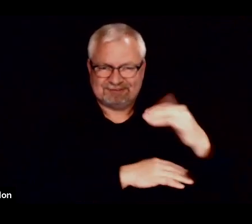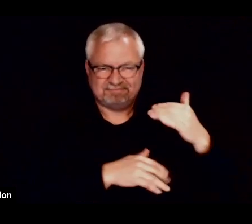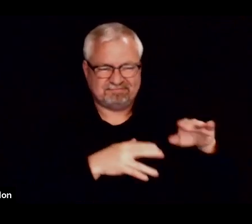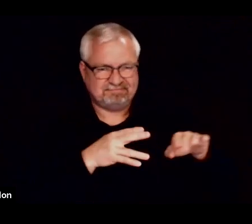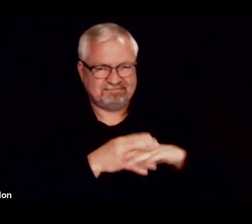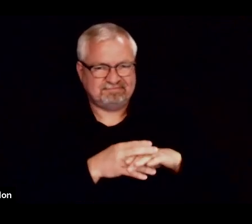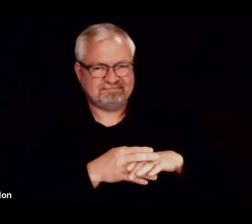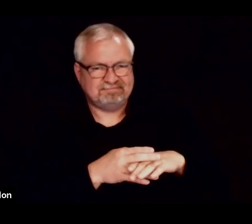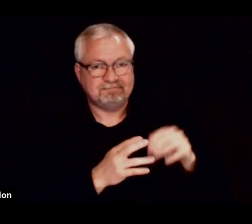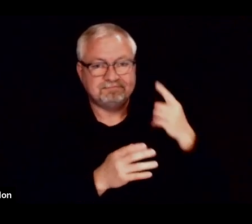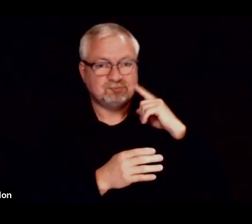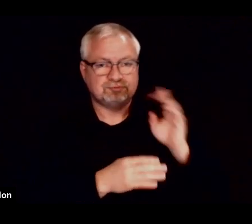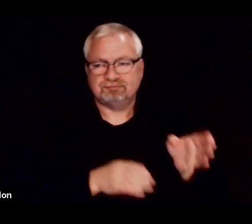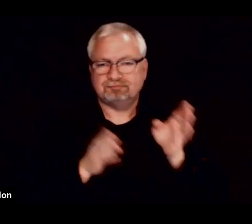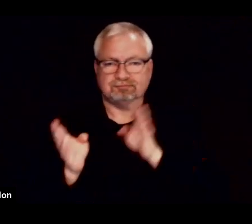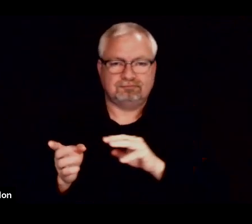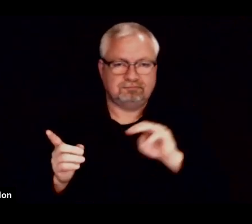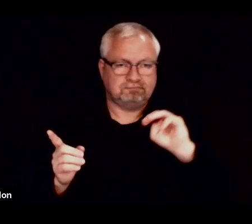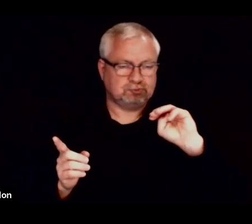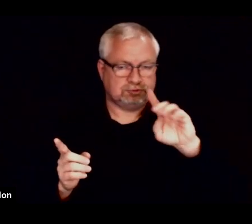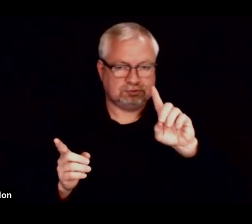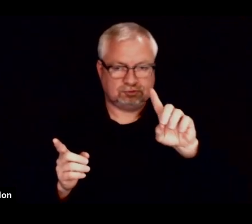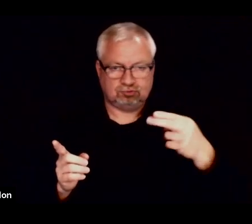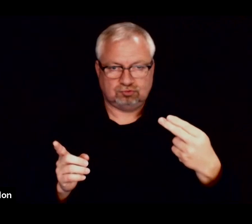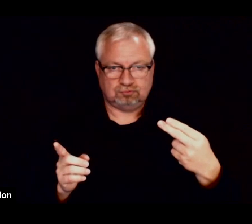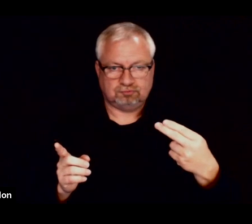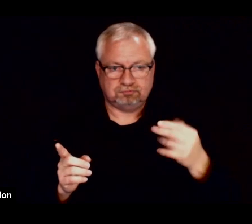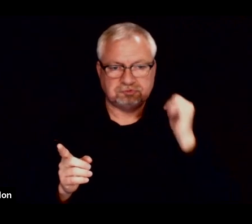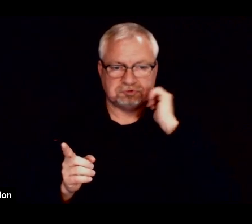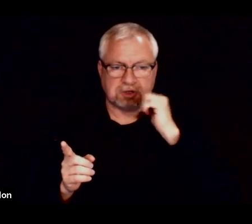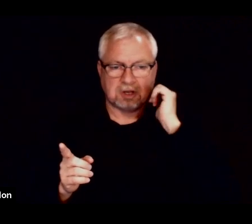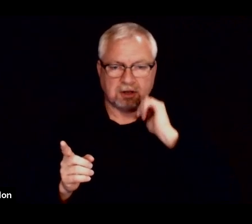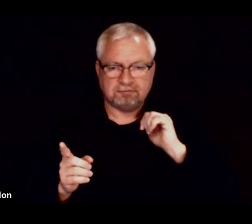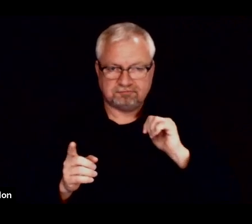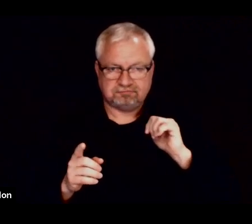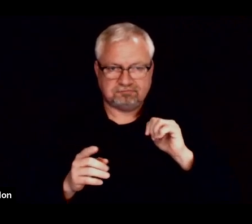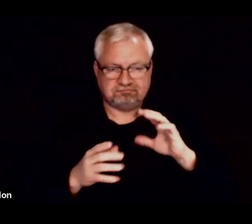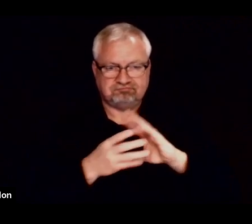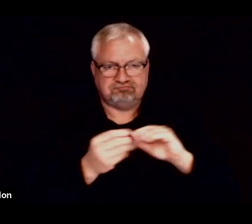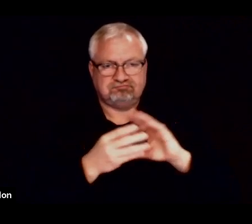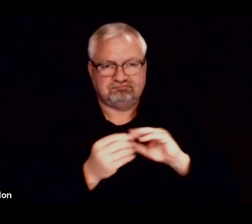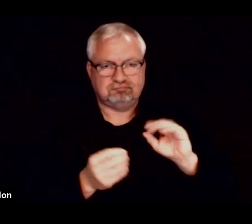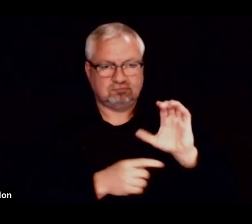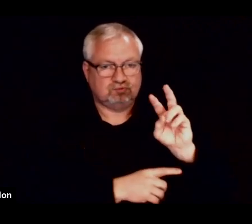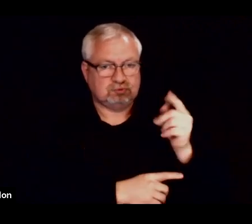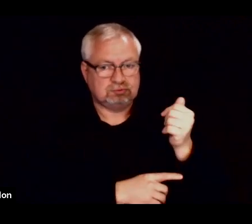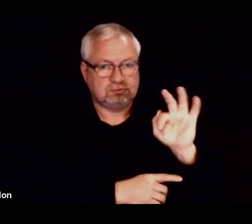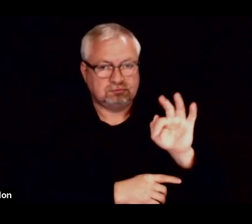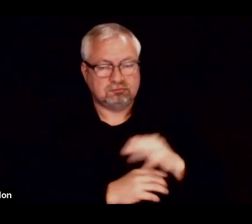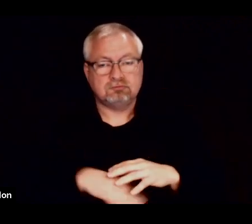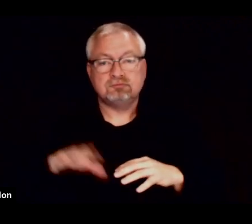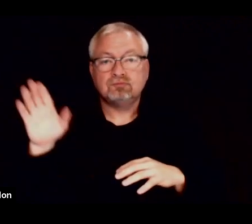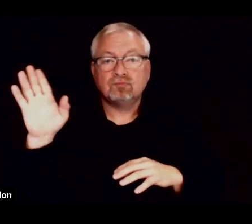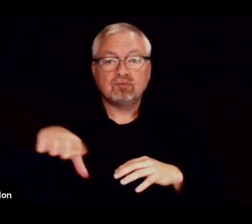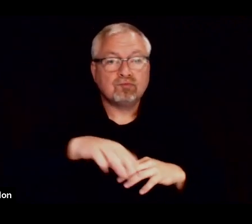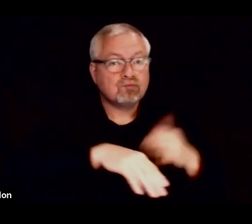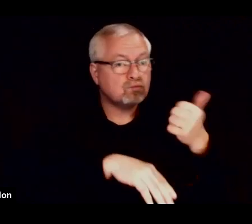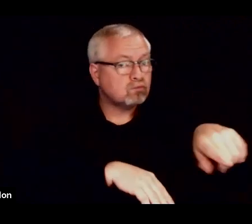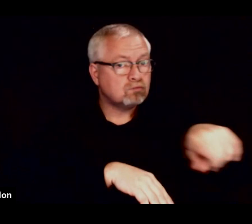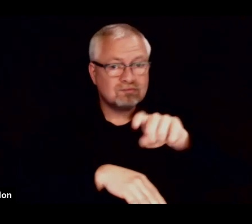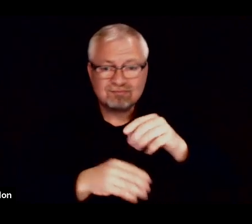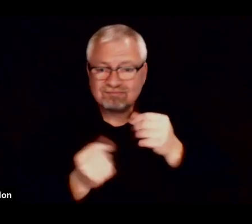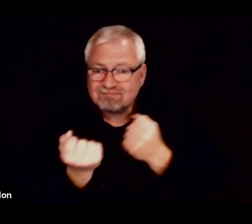daily COVID-19 briefing. Let's listen. If you require any further assistance, please press *0. I would now like to hand the conference over